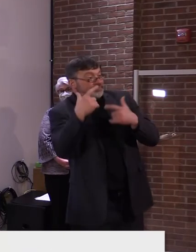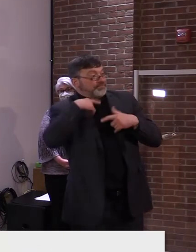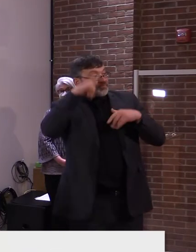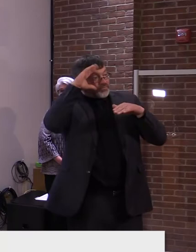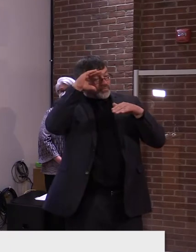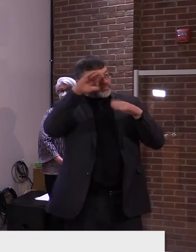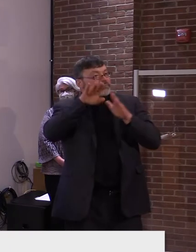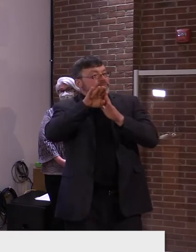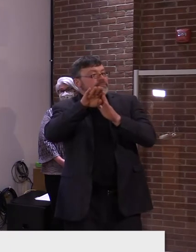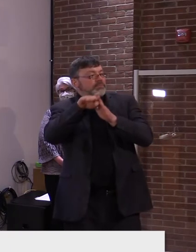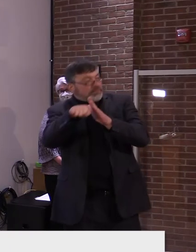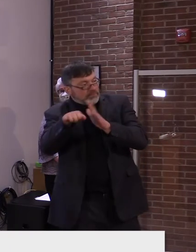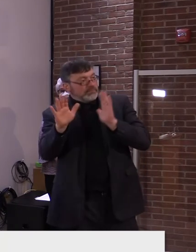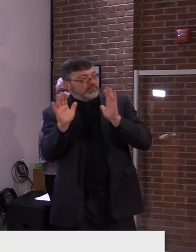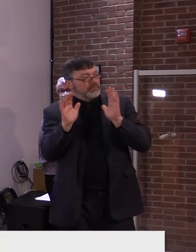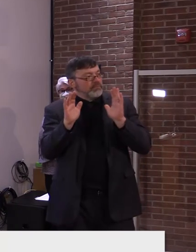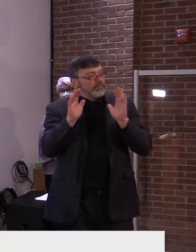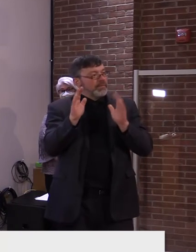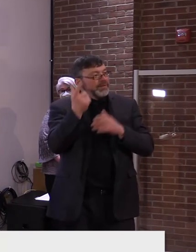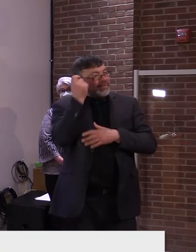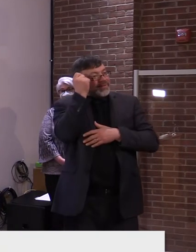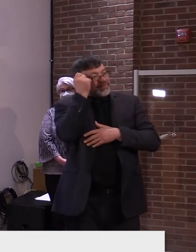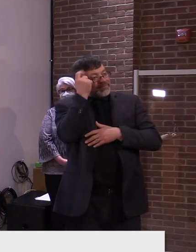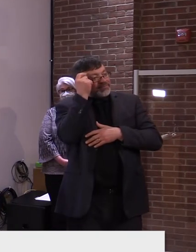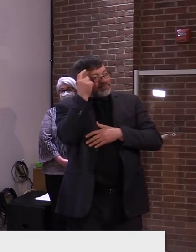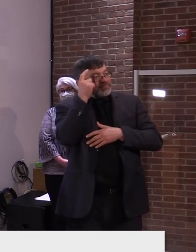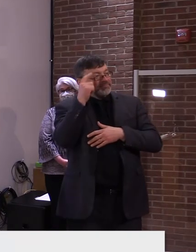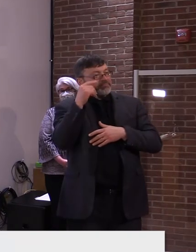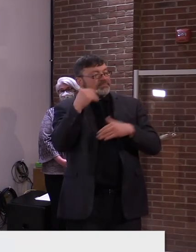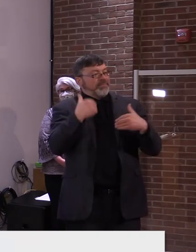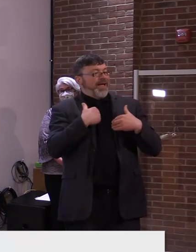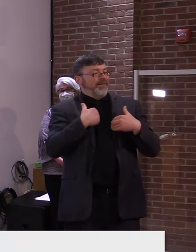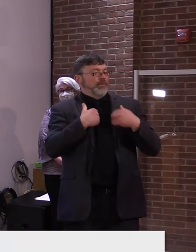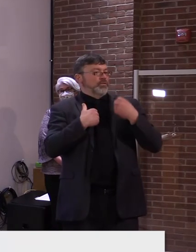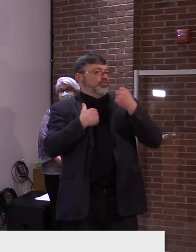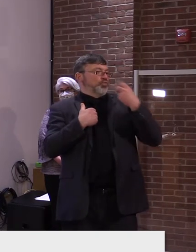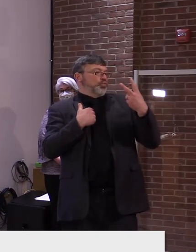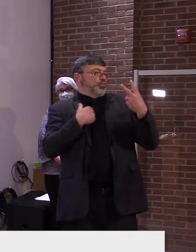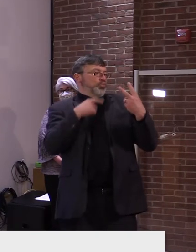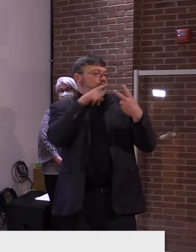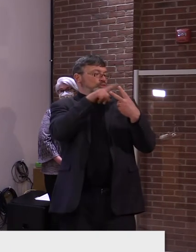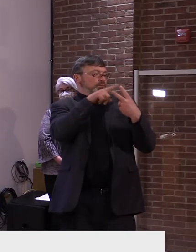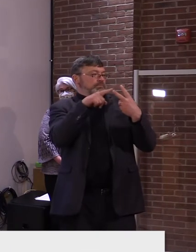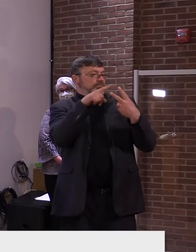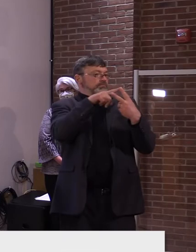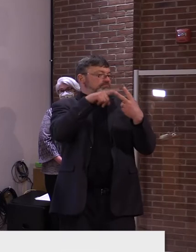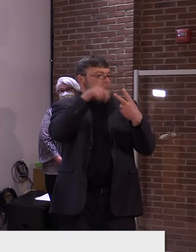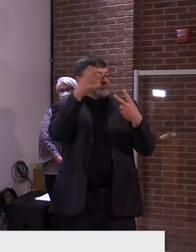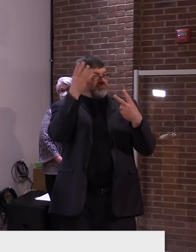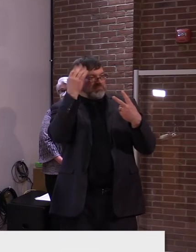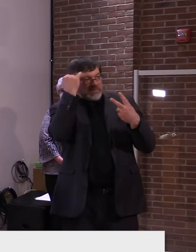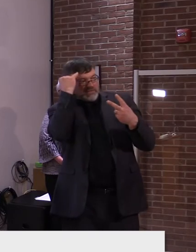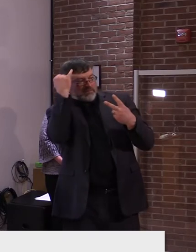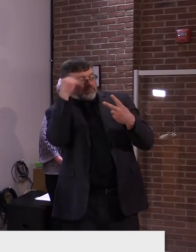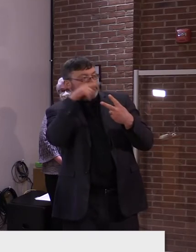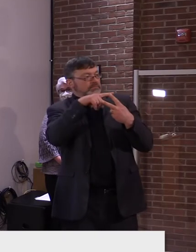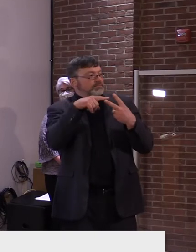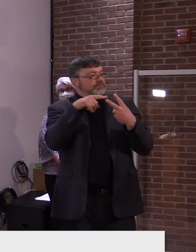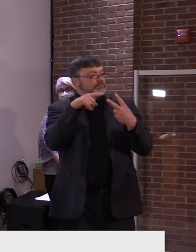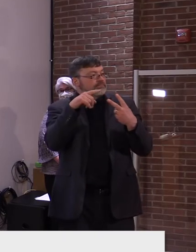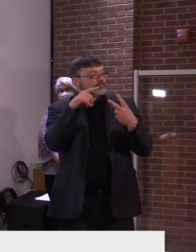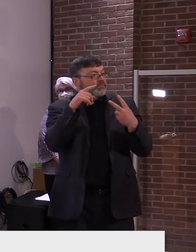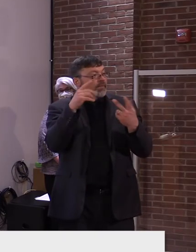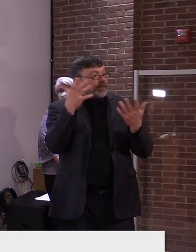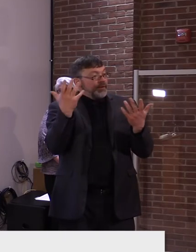there are two major theories, and they're theories. One is that it did come from the outside